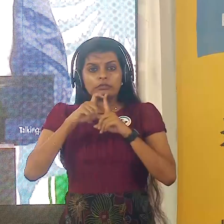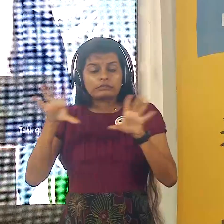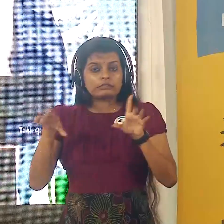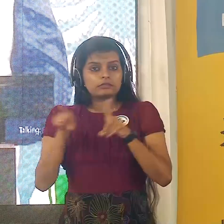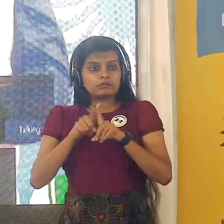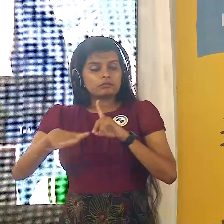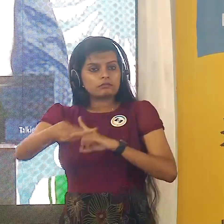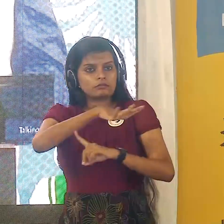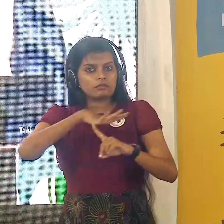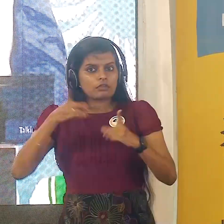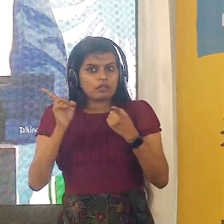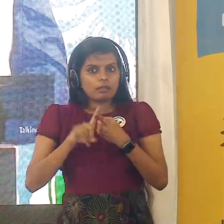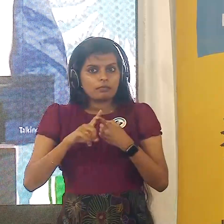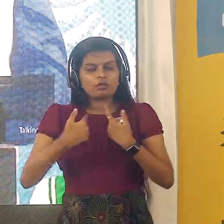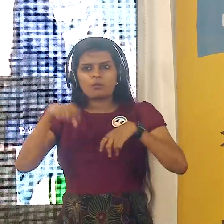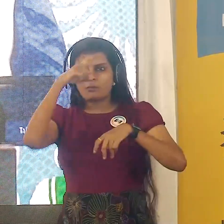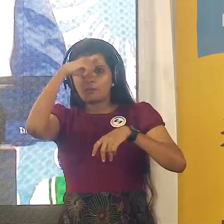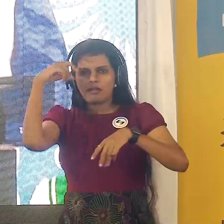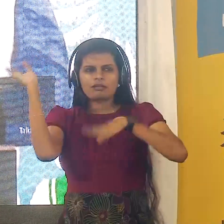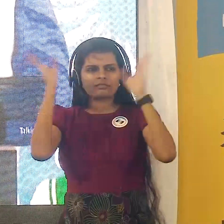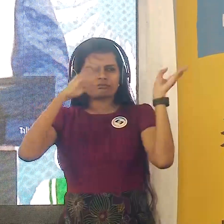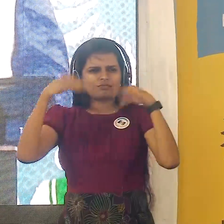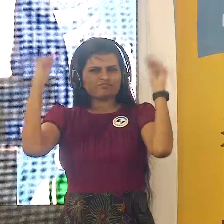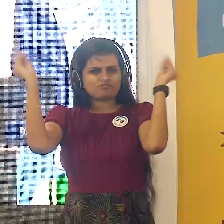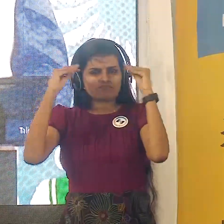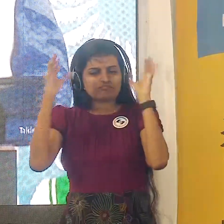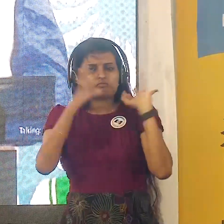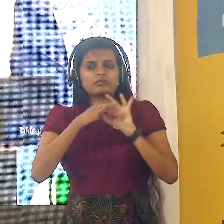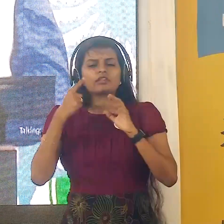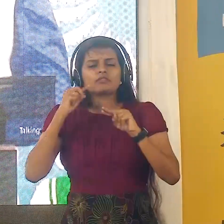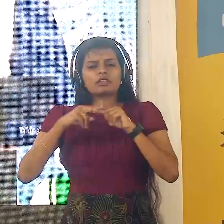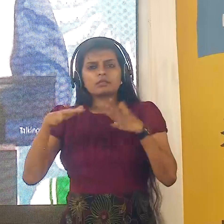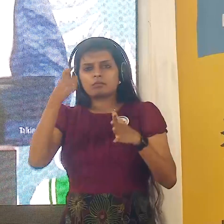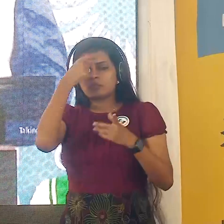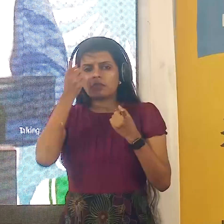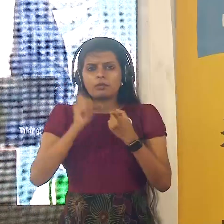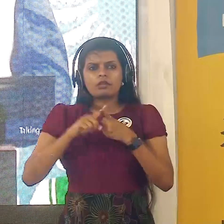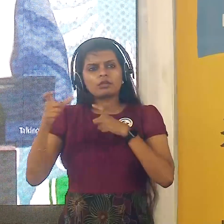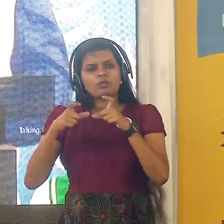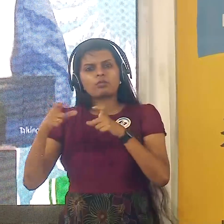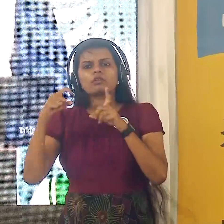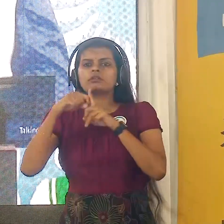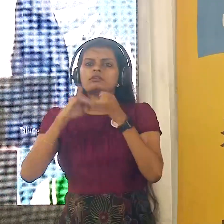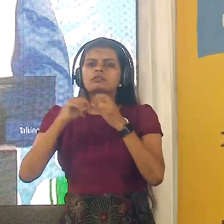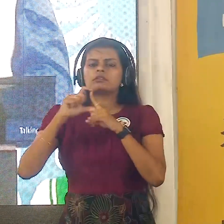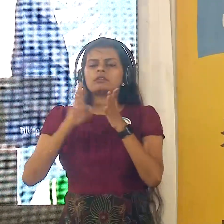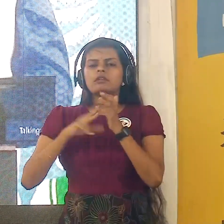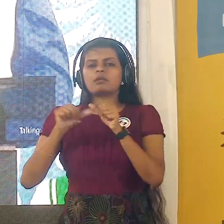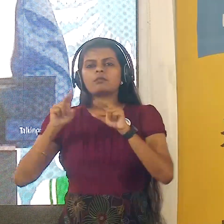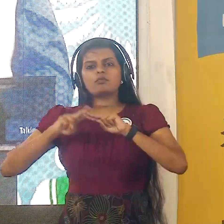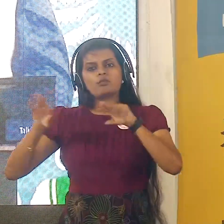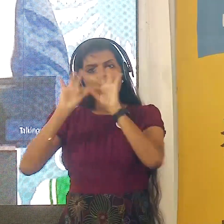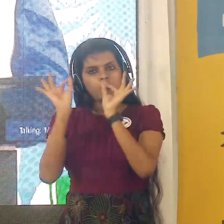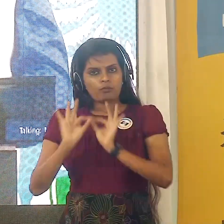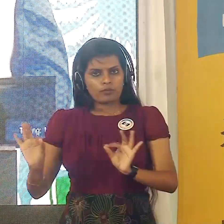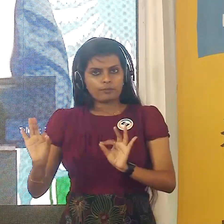especially on account of climate changes. 2 consecutive years, 2018 and 19, it happened and it was quite well managed.